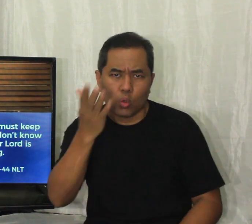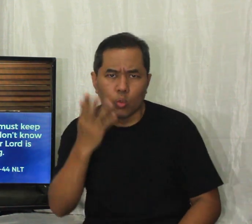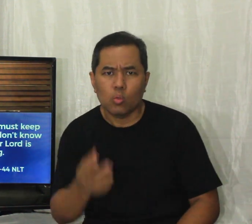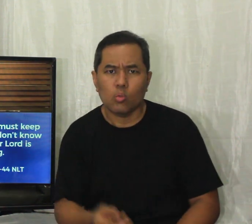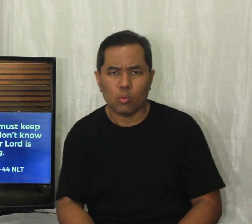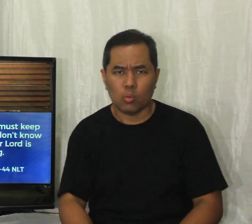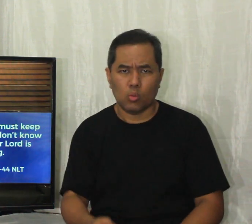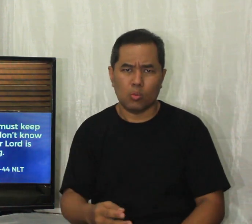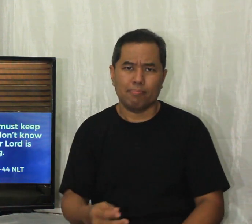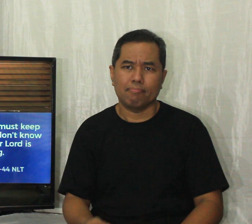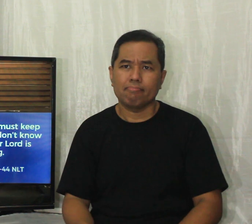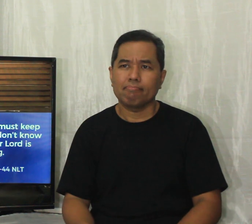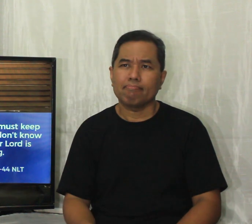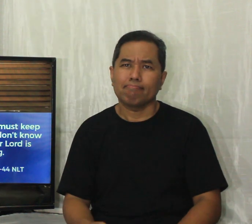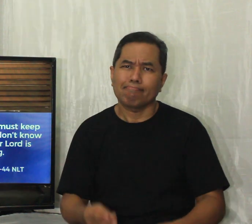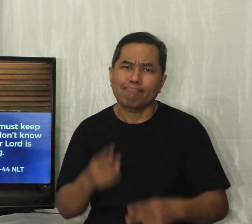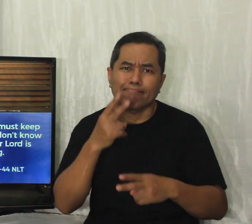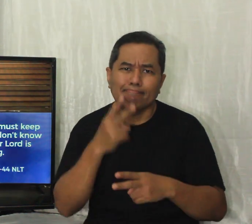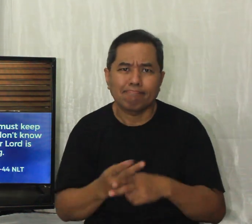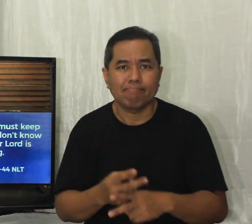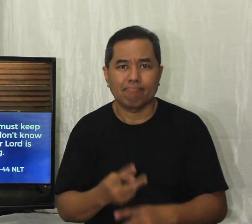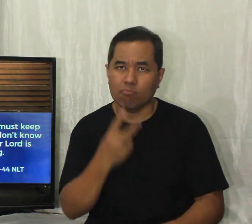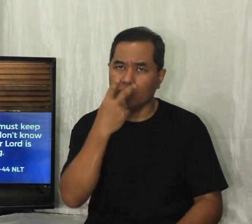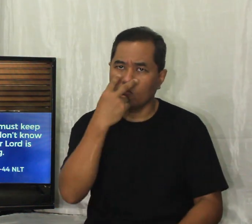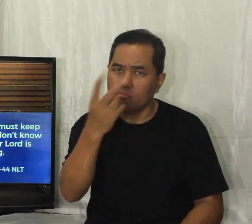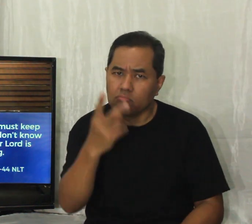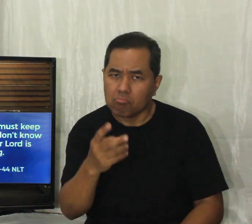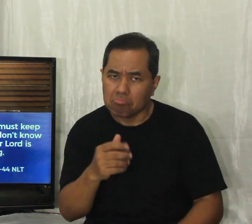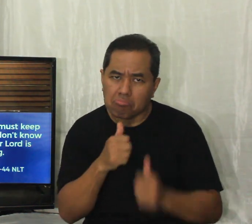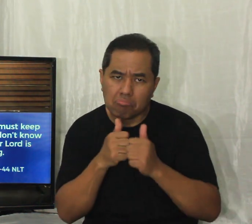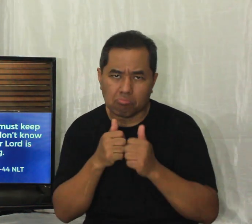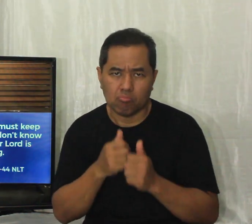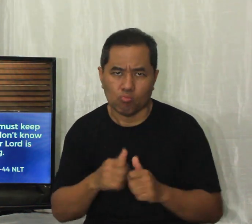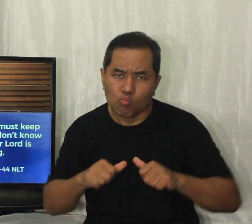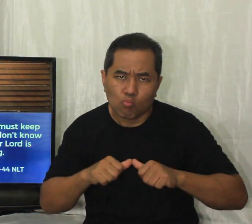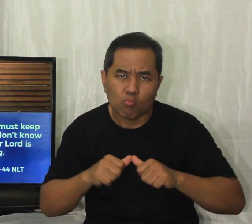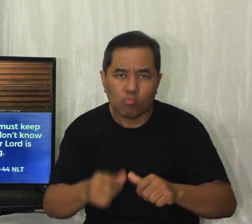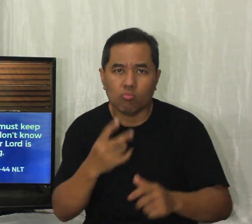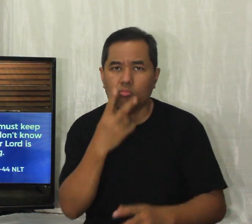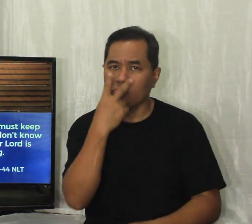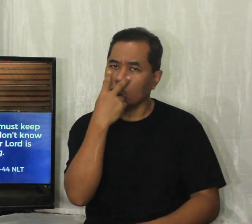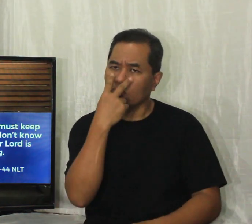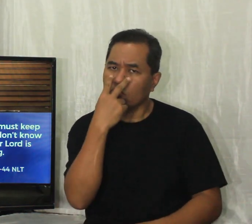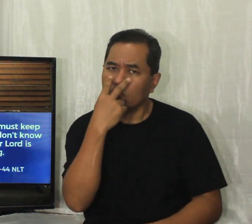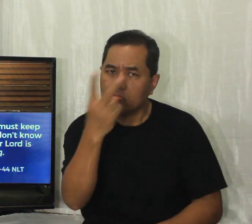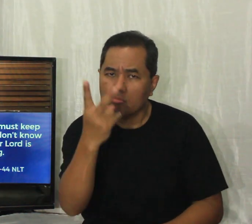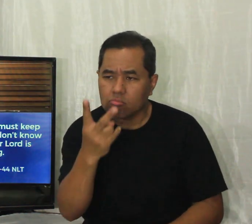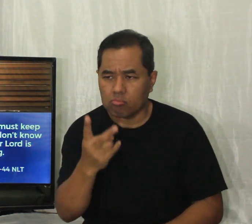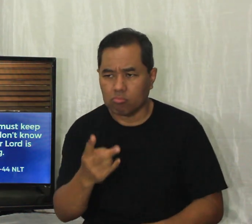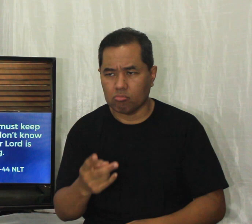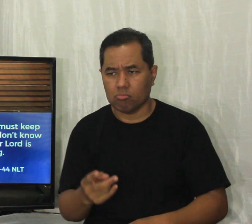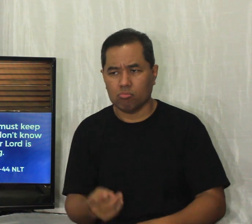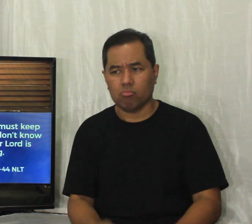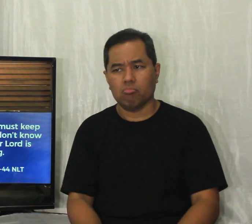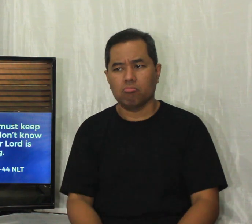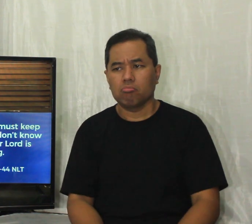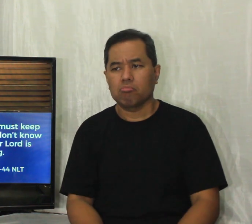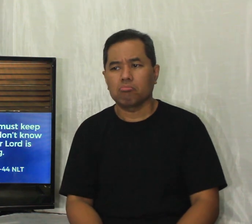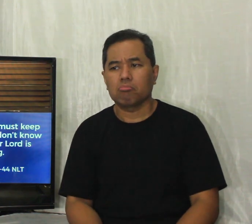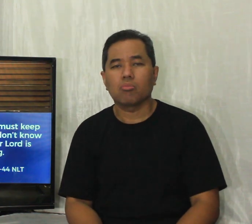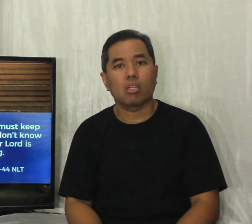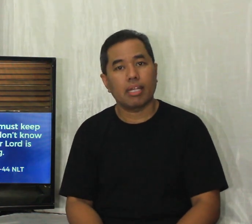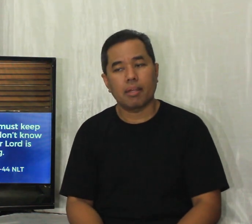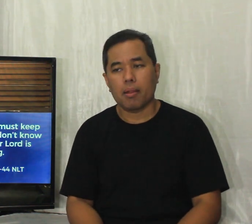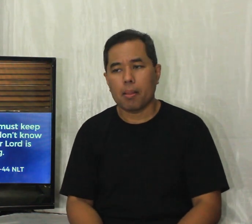for you don't know what day your Lord is coming. So for those of us who are wanting to predict the date and the time, there it is.